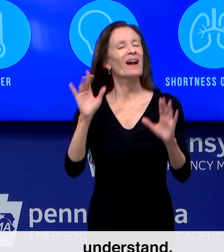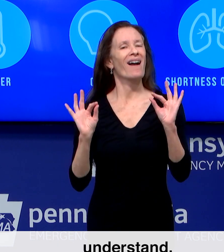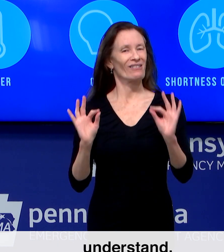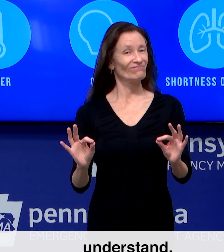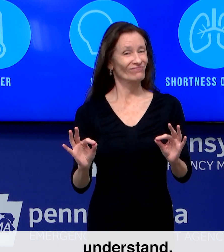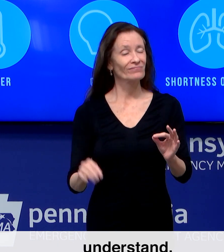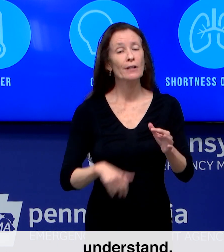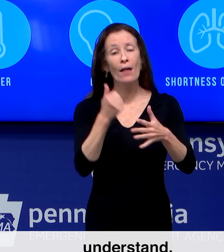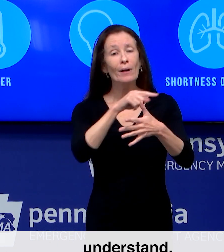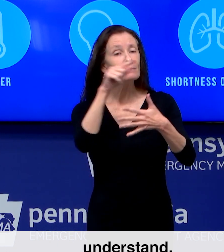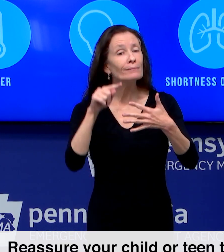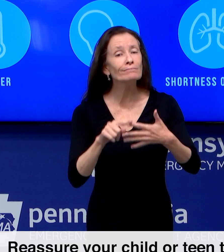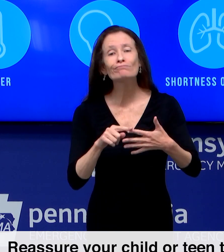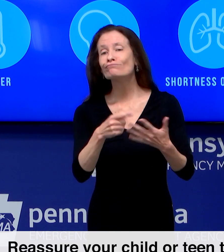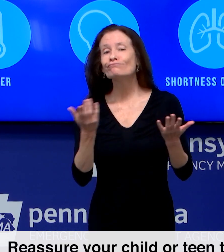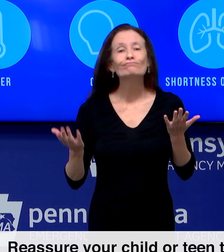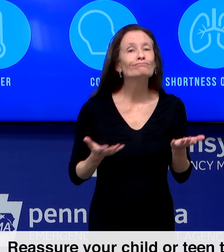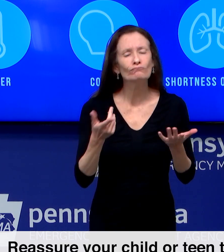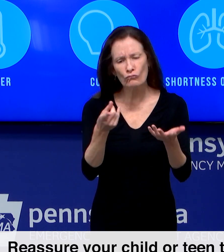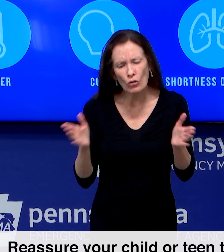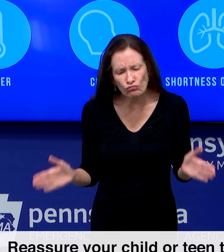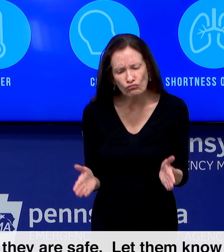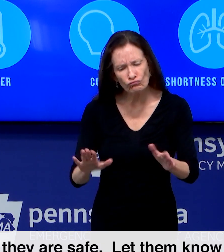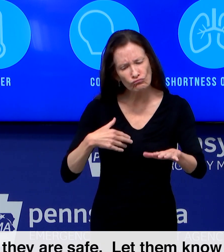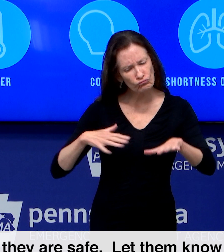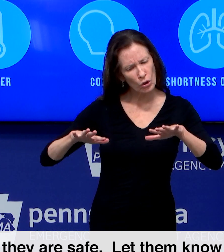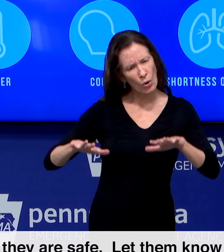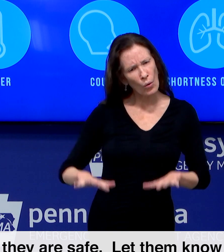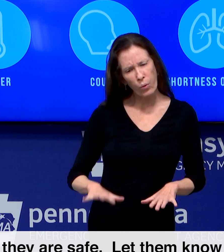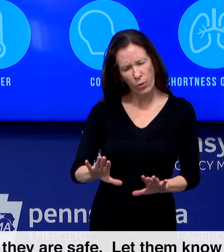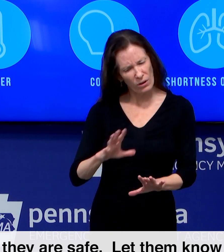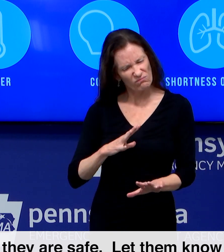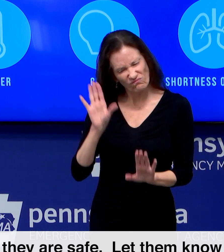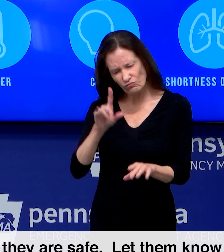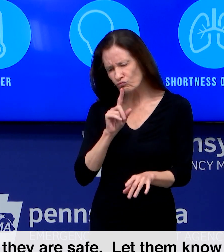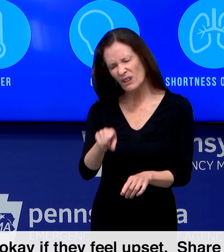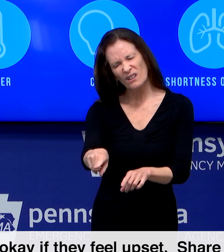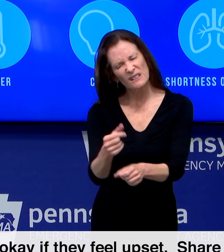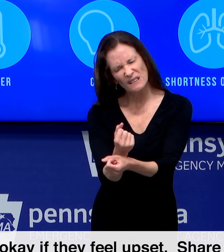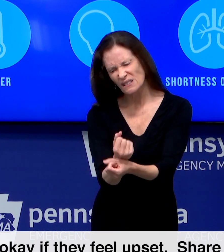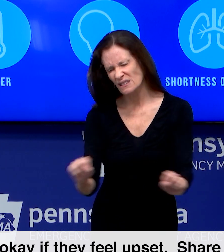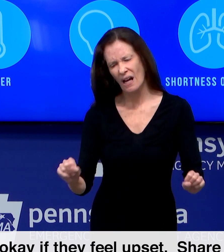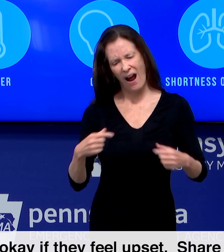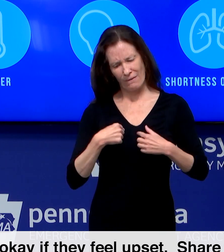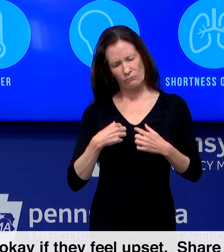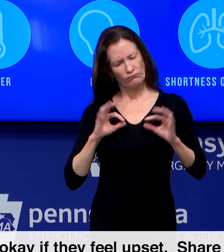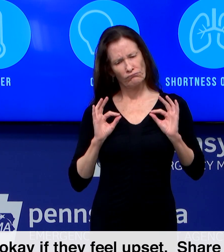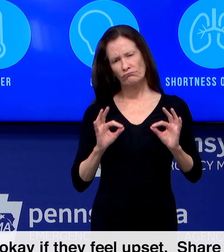understand. Reassure your child or teen that they are safe. Let them know it is okay if they feel upset.